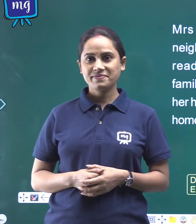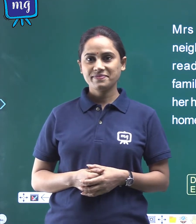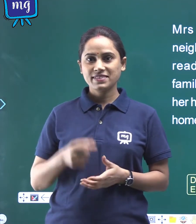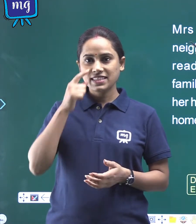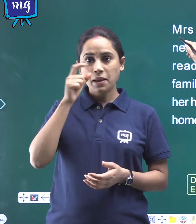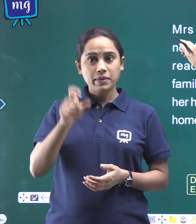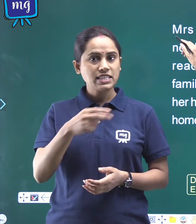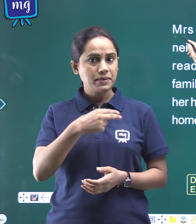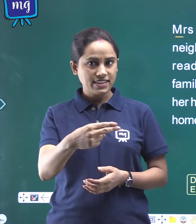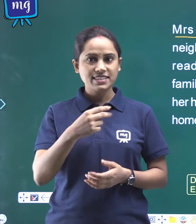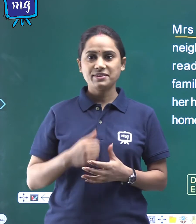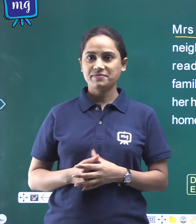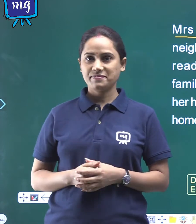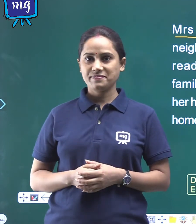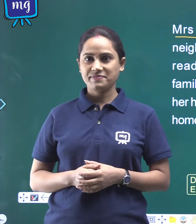Mrs. Pearson,